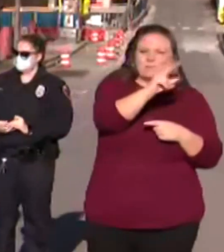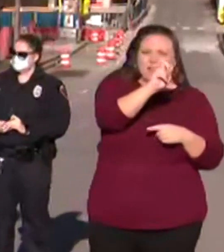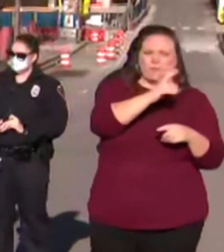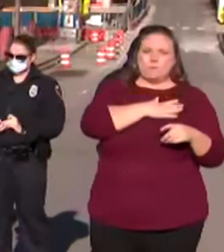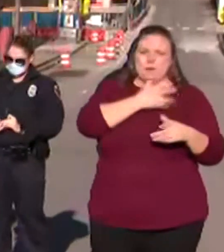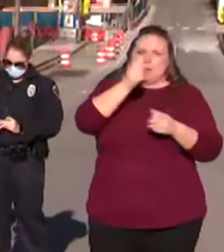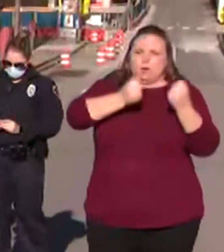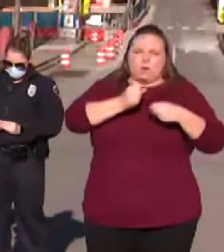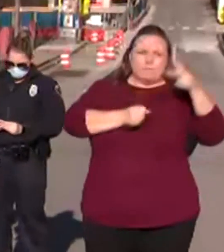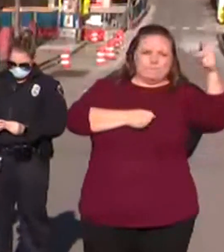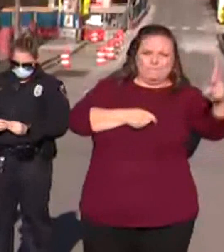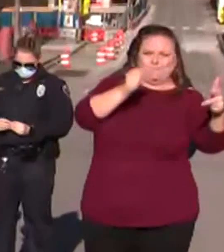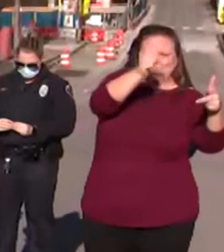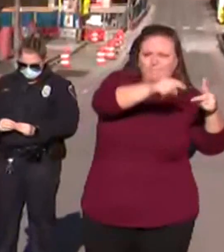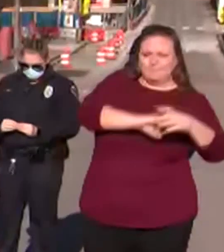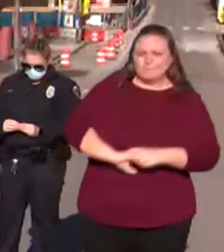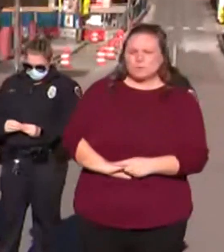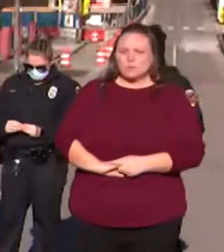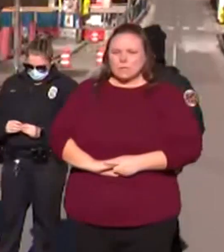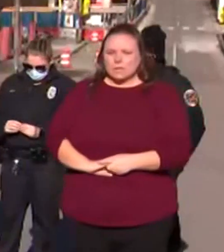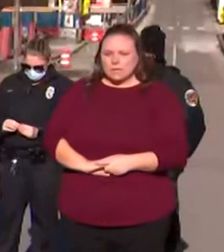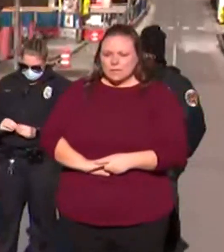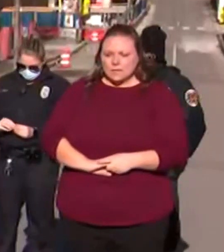parked. I'd